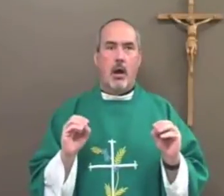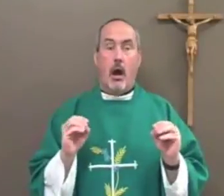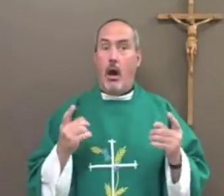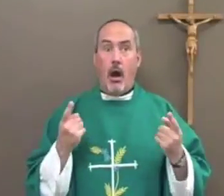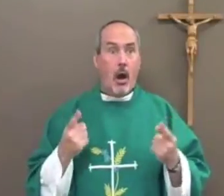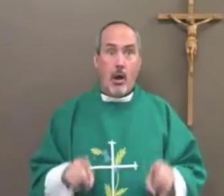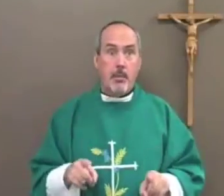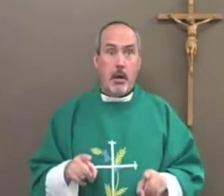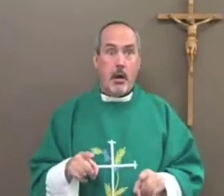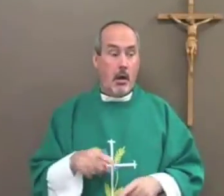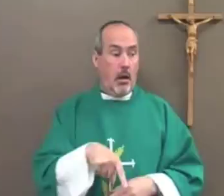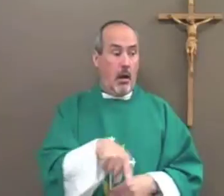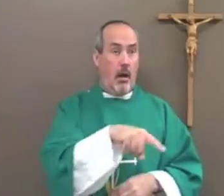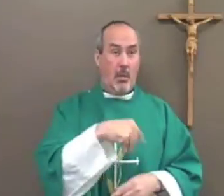They did not seek revenge.